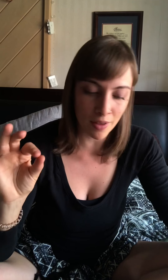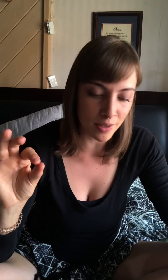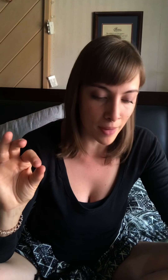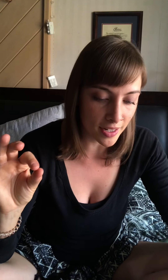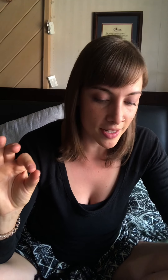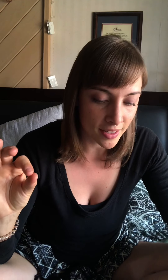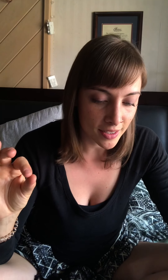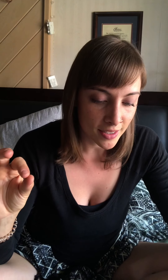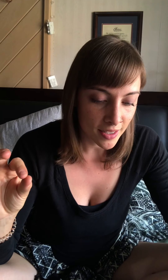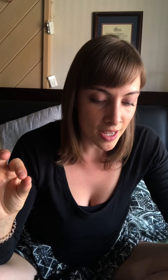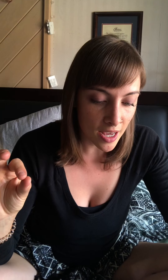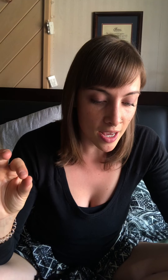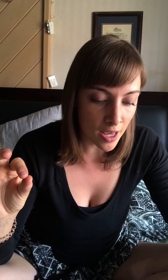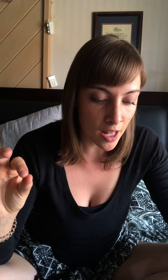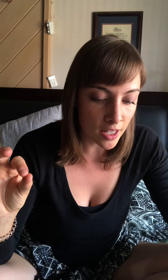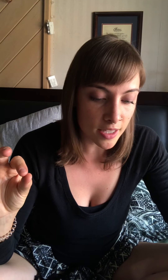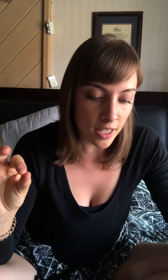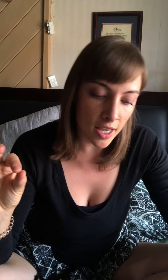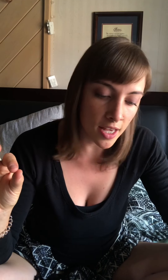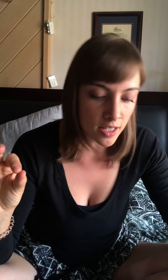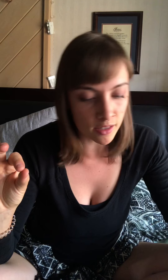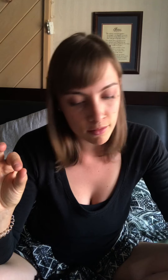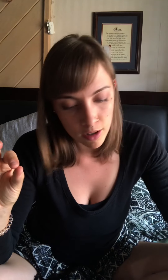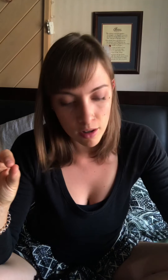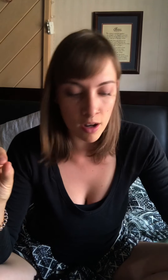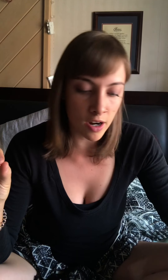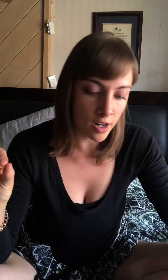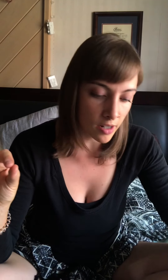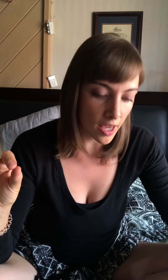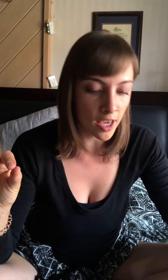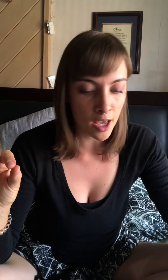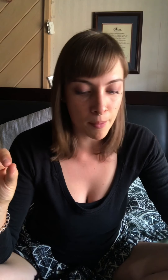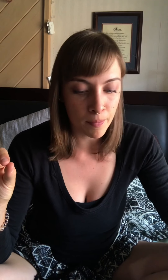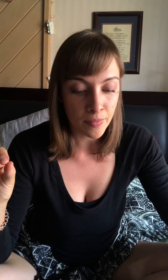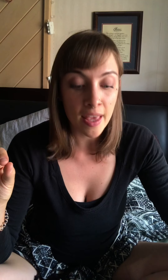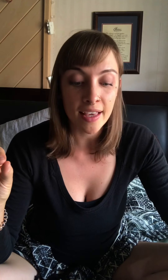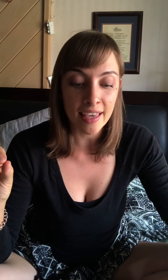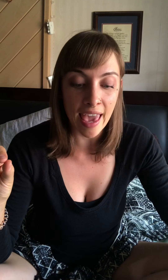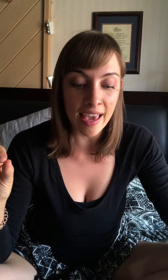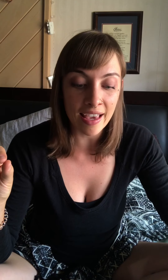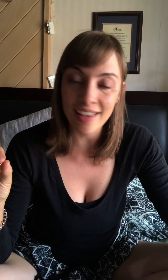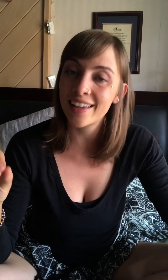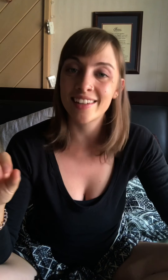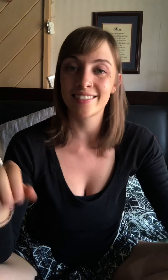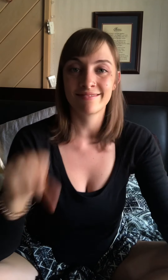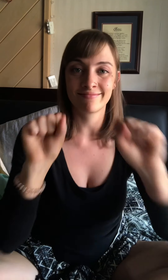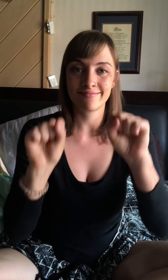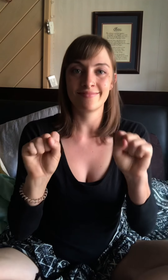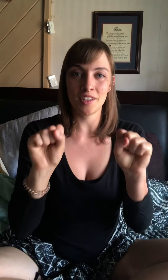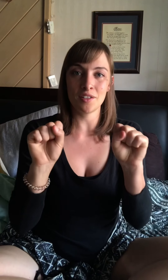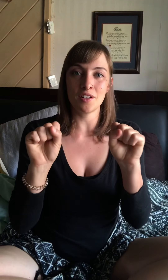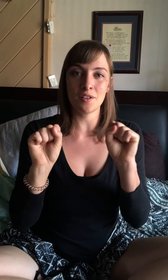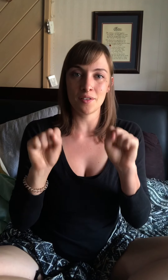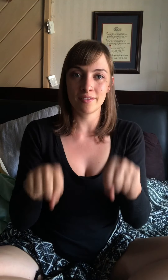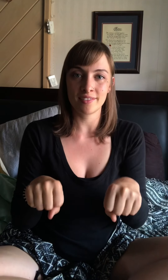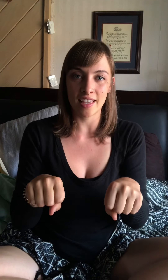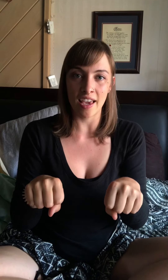in mind. Let's see. Is, are, am, can. Do. Can.